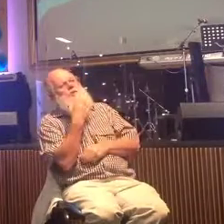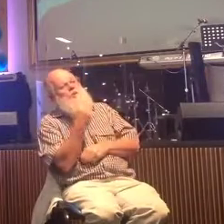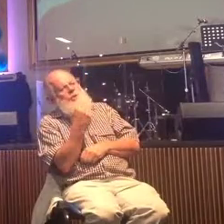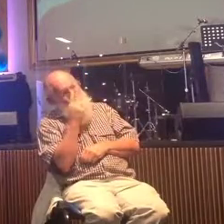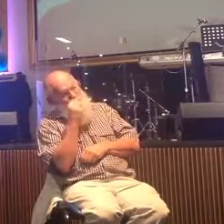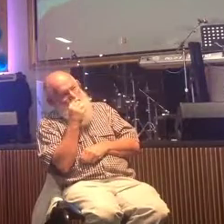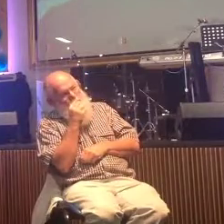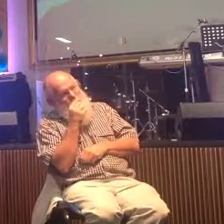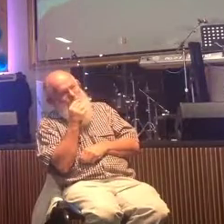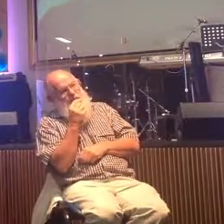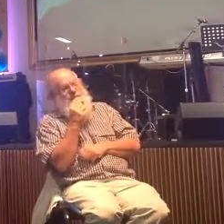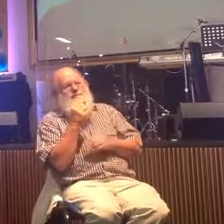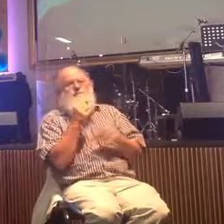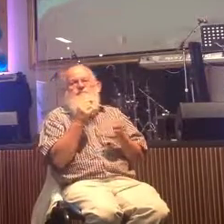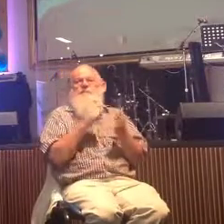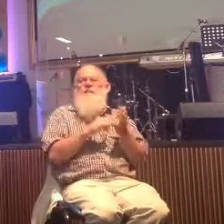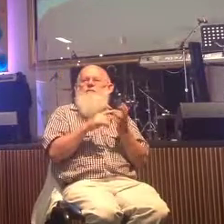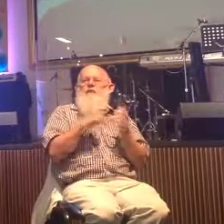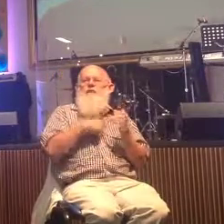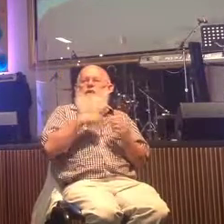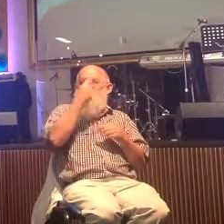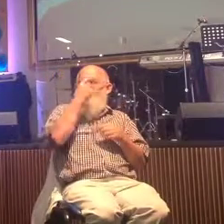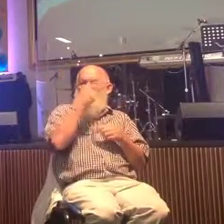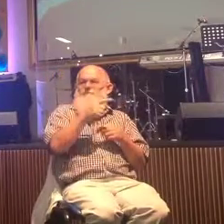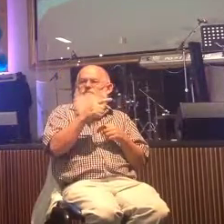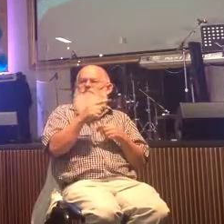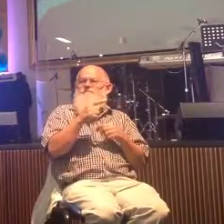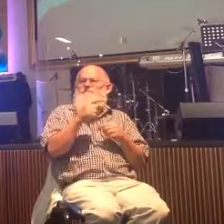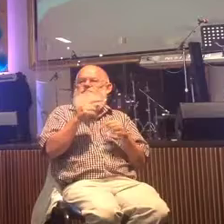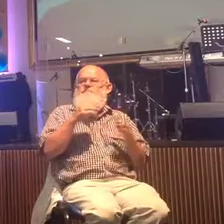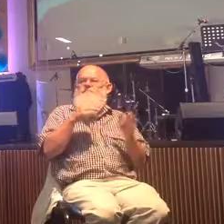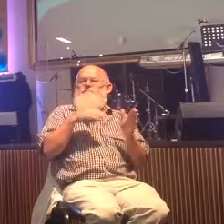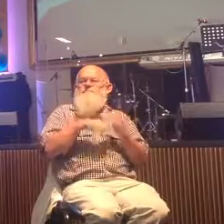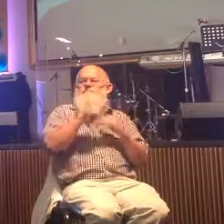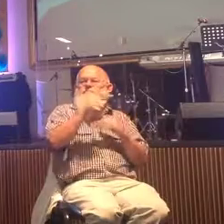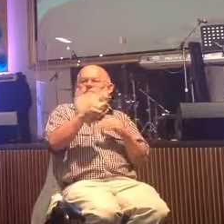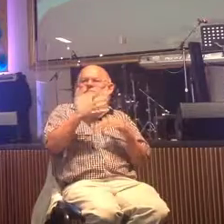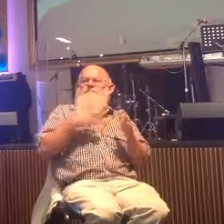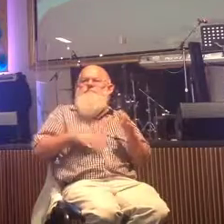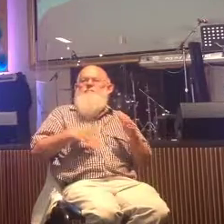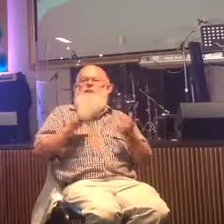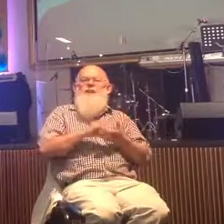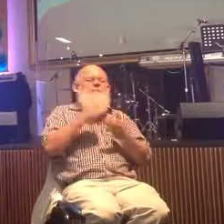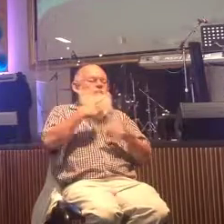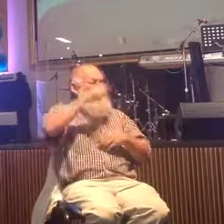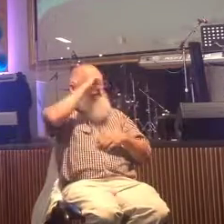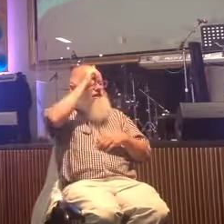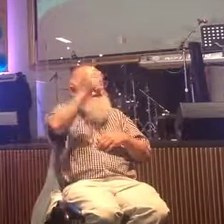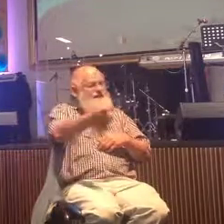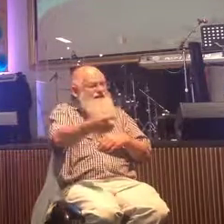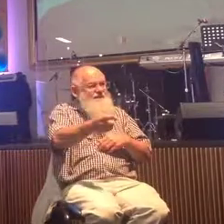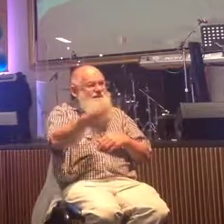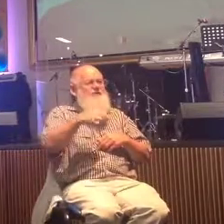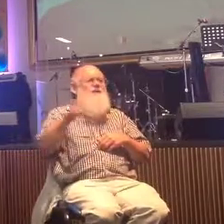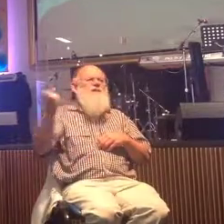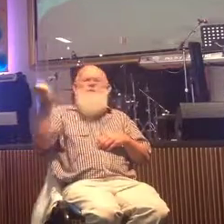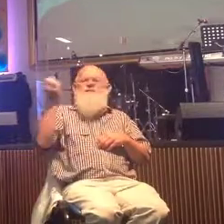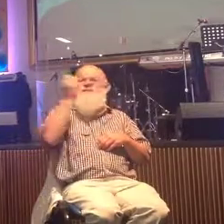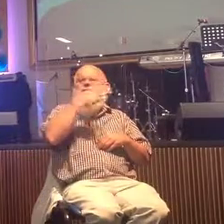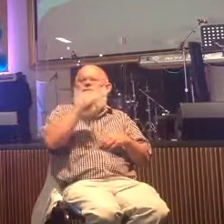or the culture and like that. And so I think that this passage is in here, particularly because it gives us an understanding of the